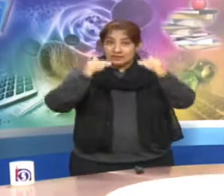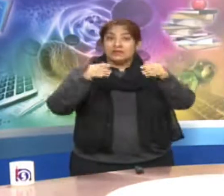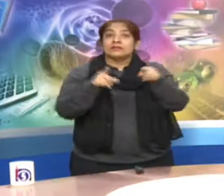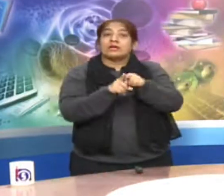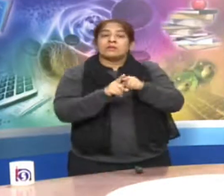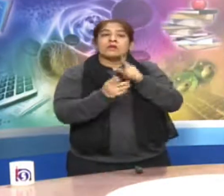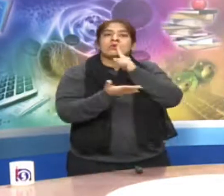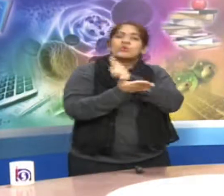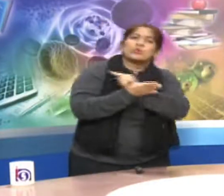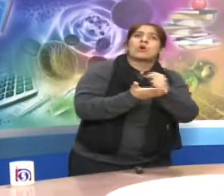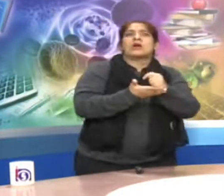Another is